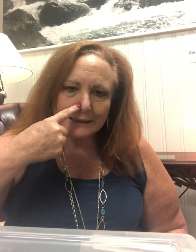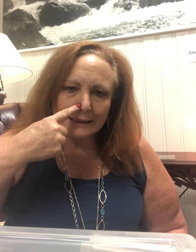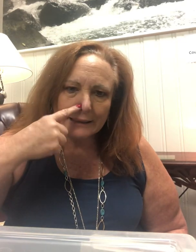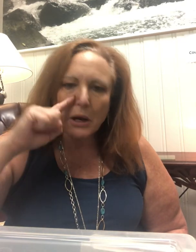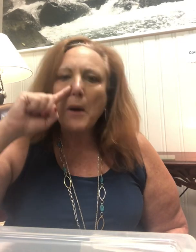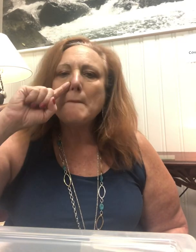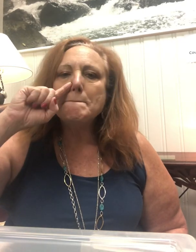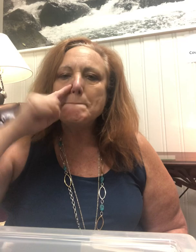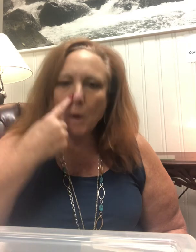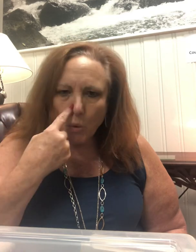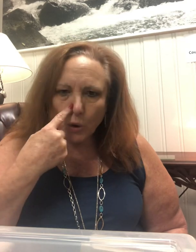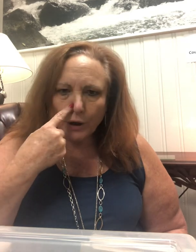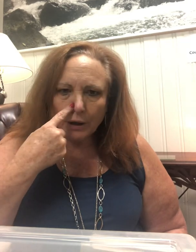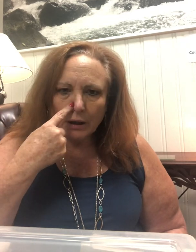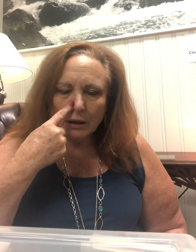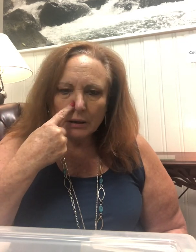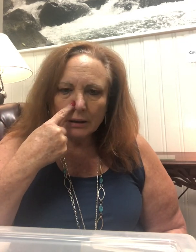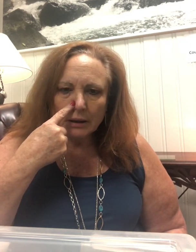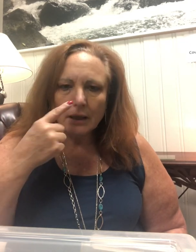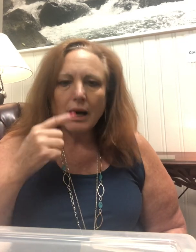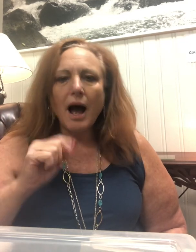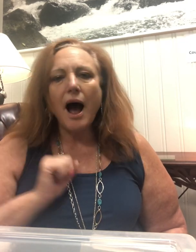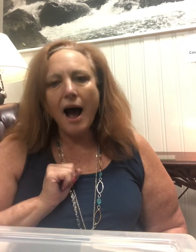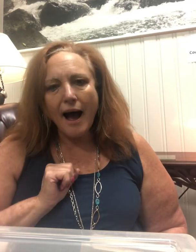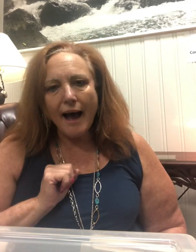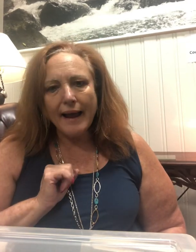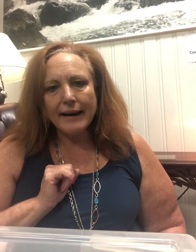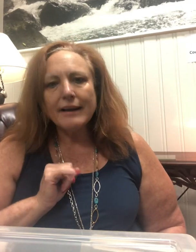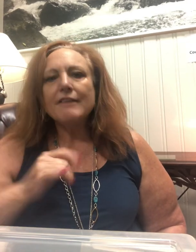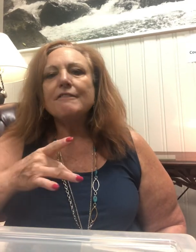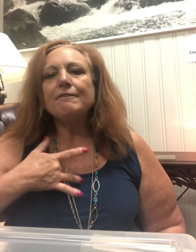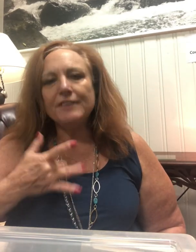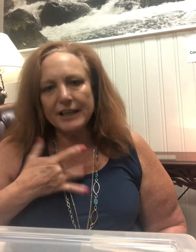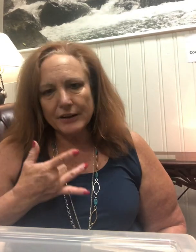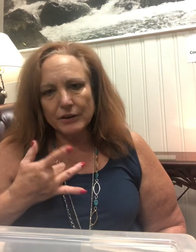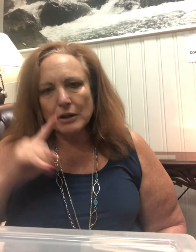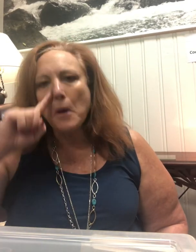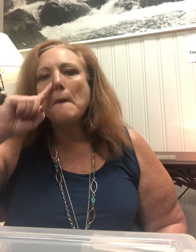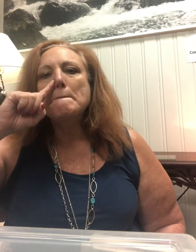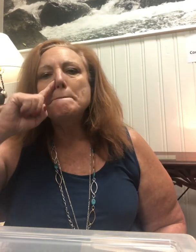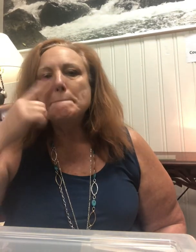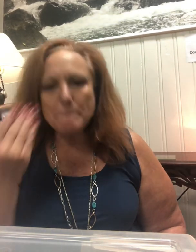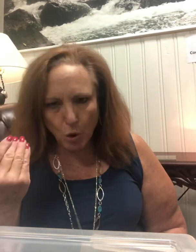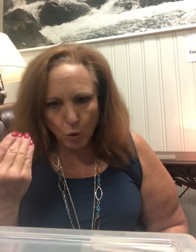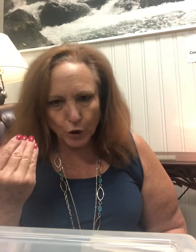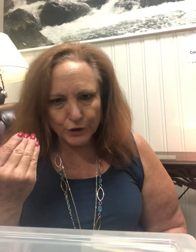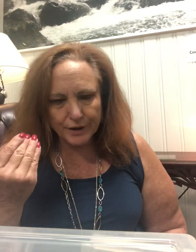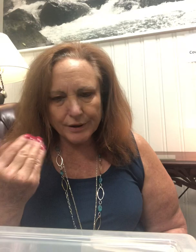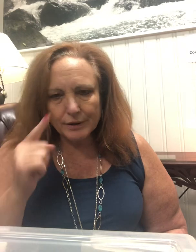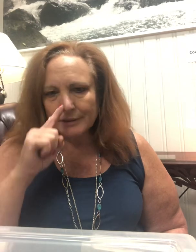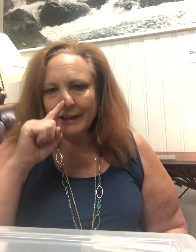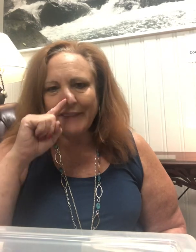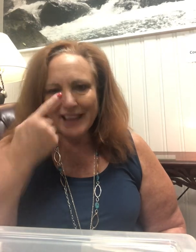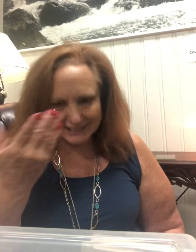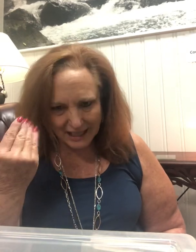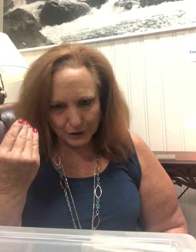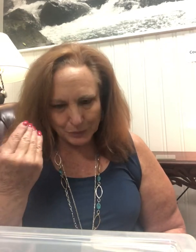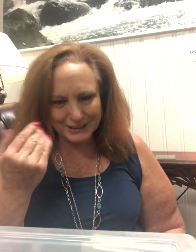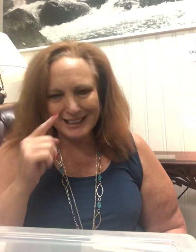it. Bore. I feel bored. And that's how you would sign